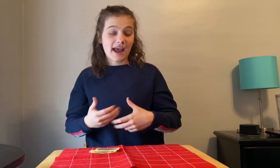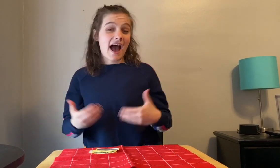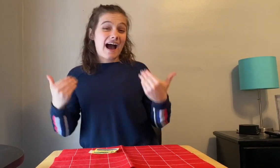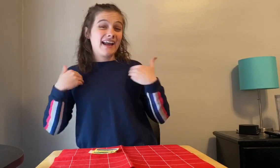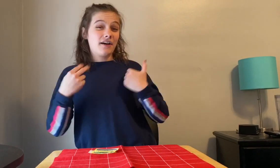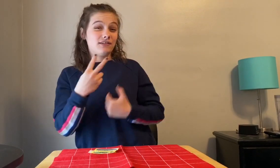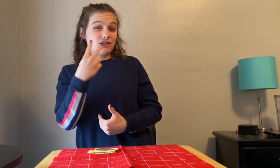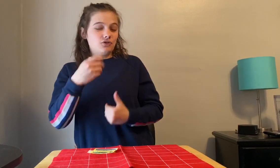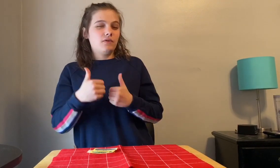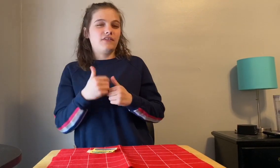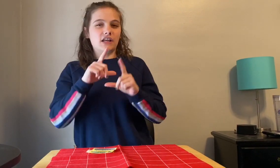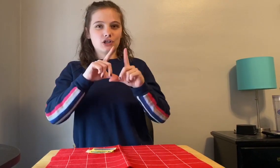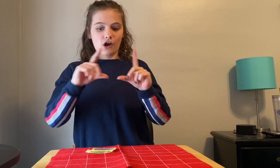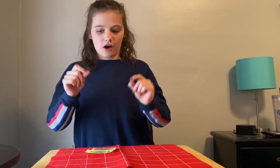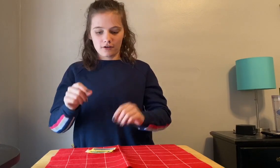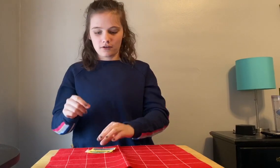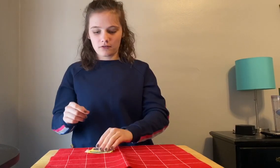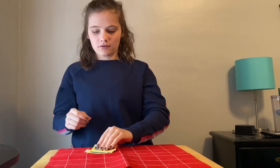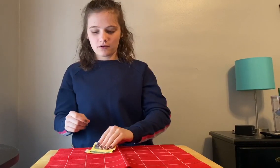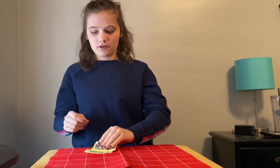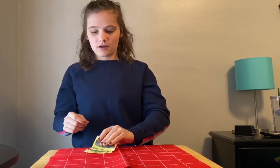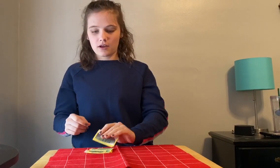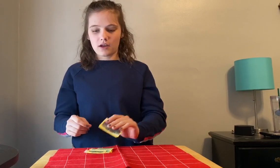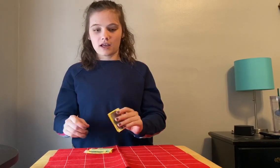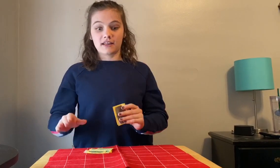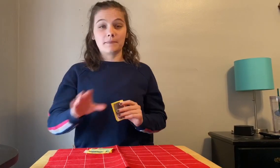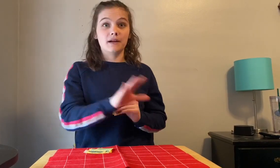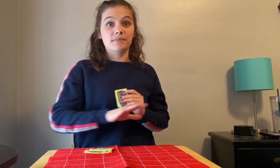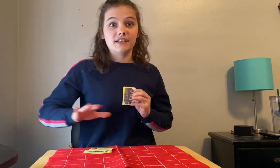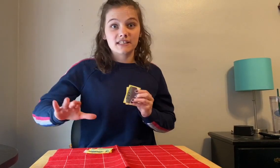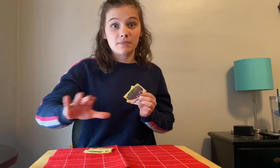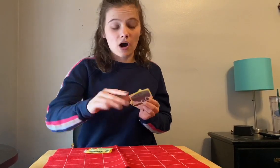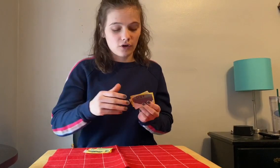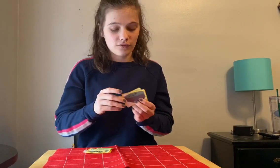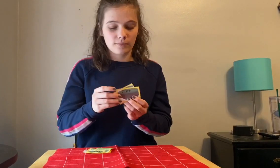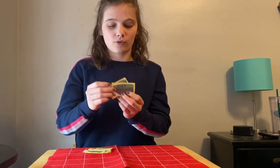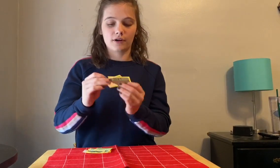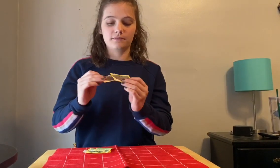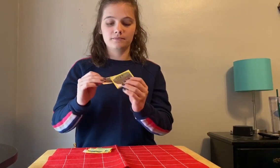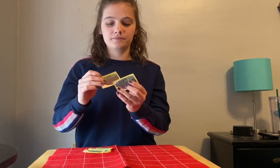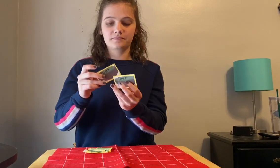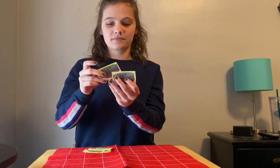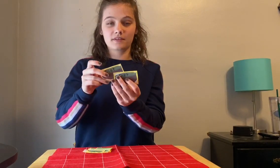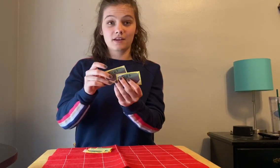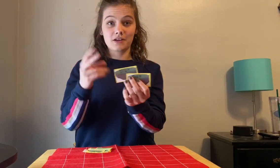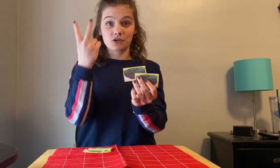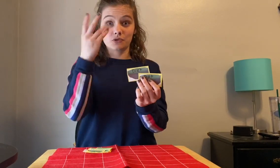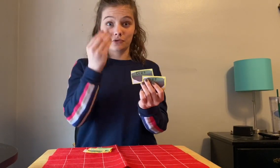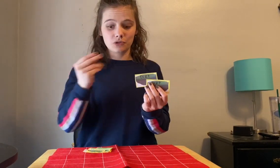I have 2 of each card, and then I'm gonna place them all over the board. So 2